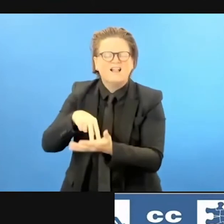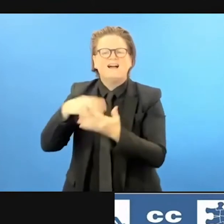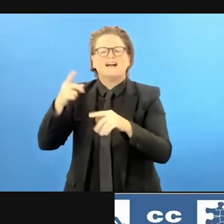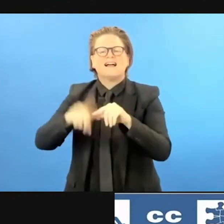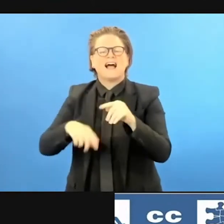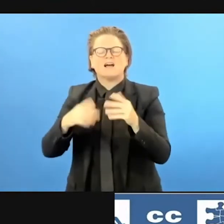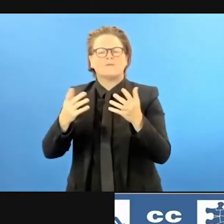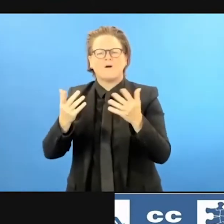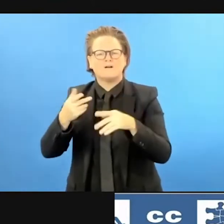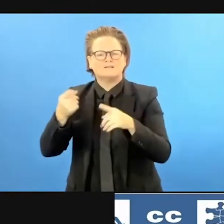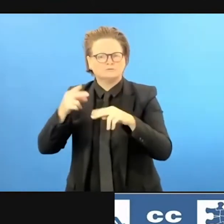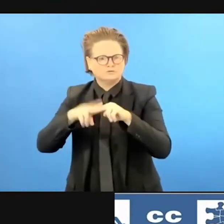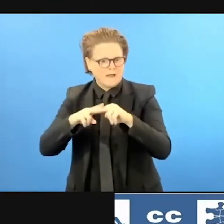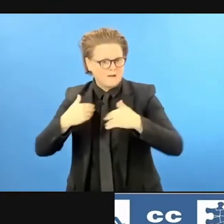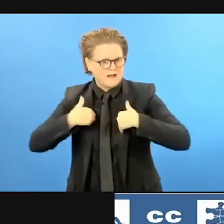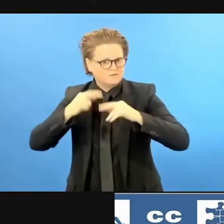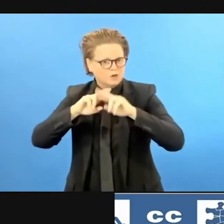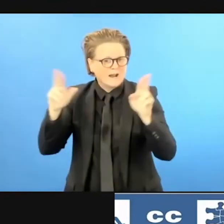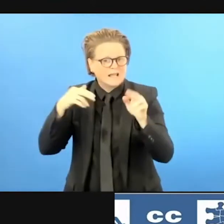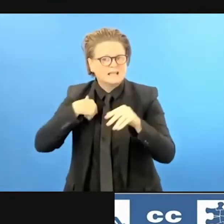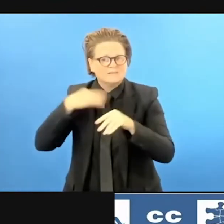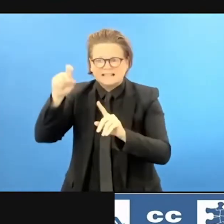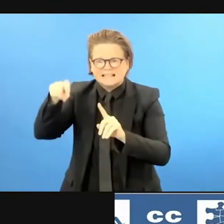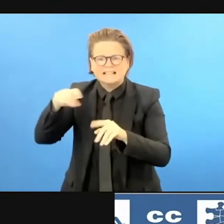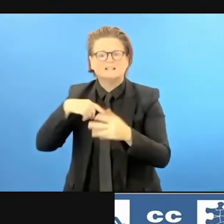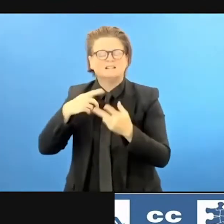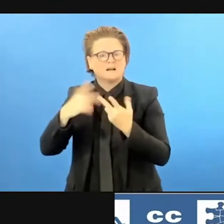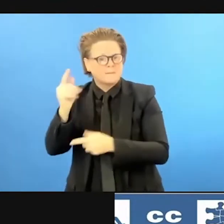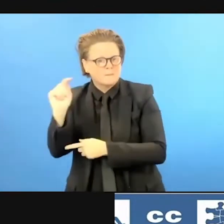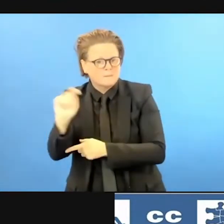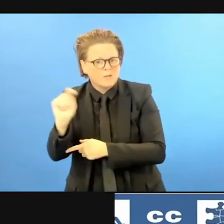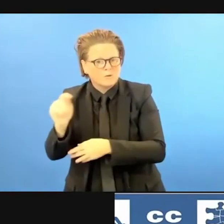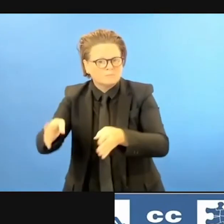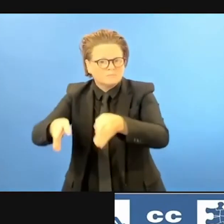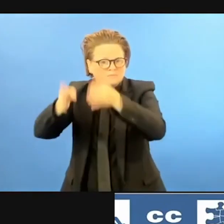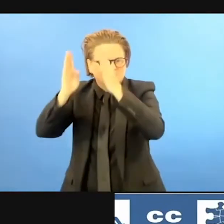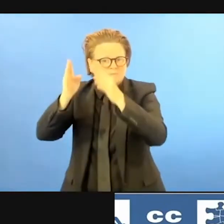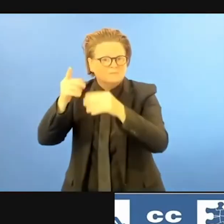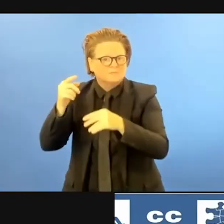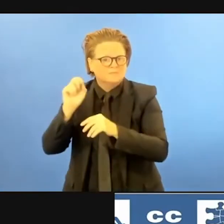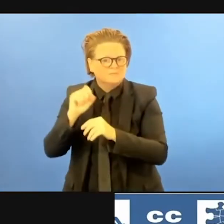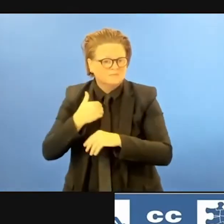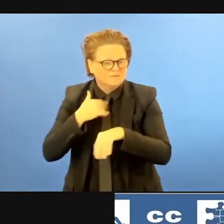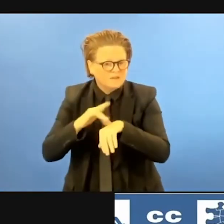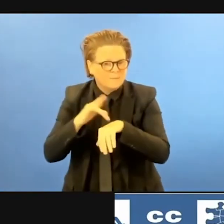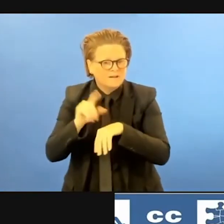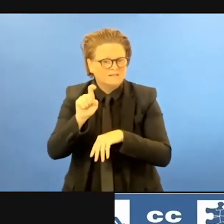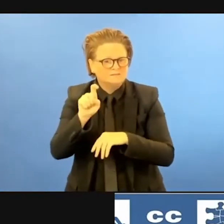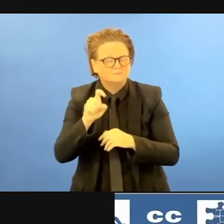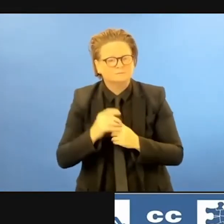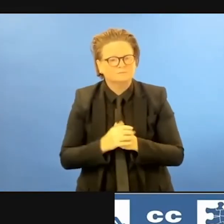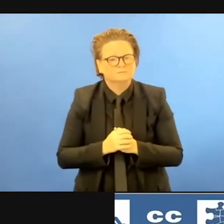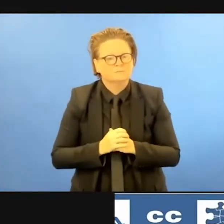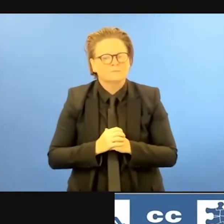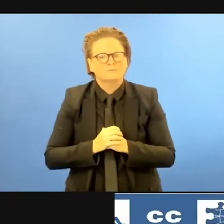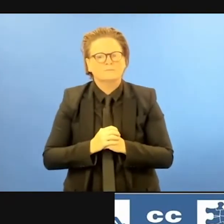Sure. So as far as I'm aware, and we're working with all of our providers to make